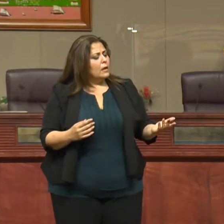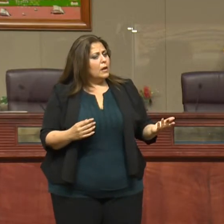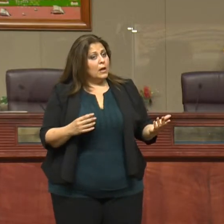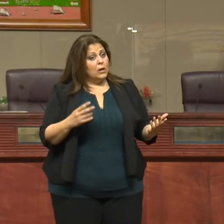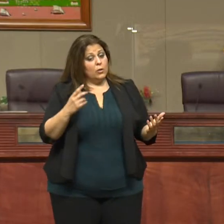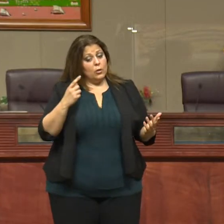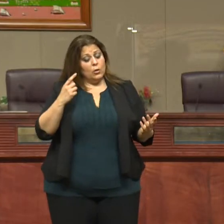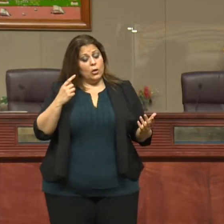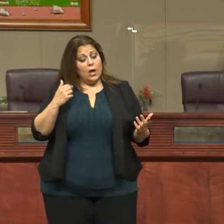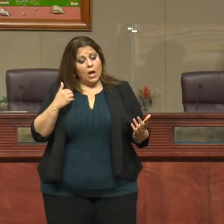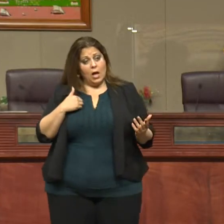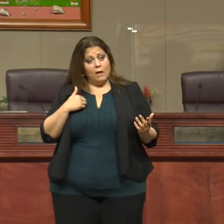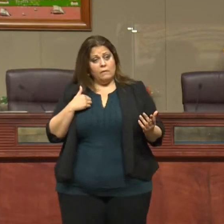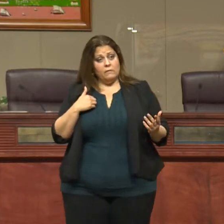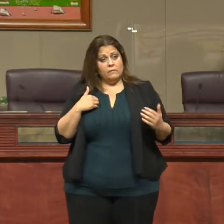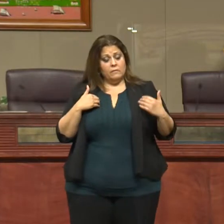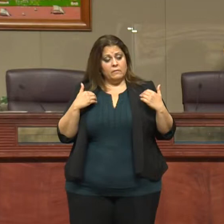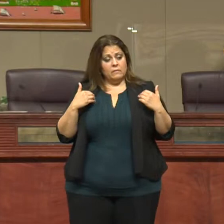pods outside of,